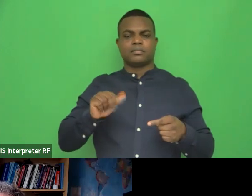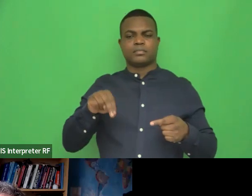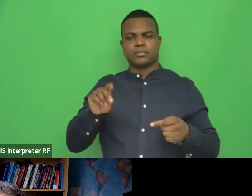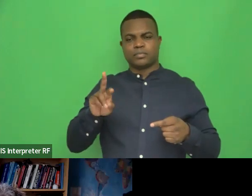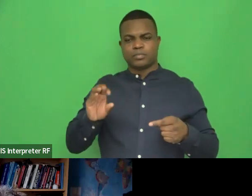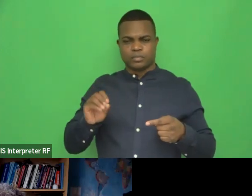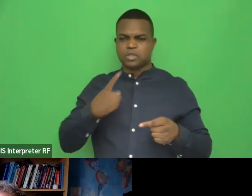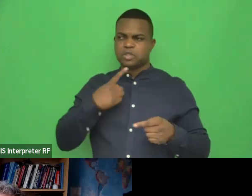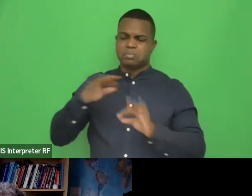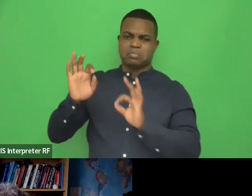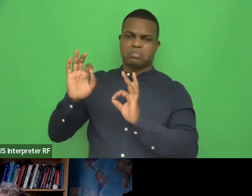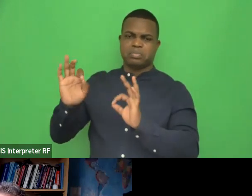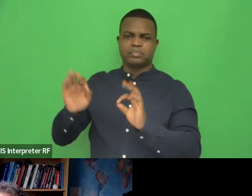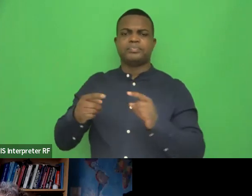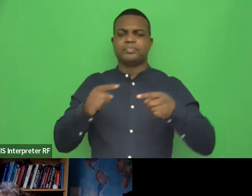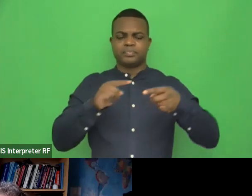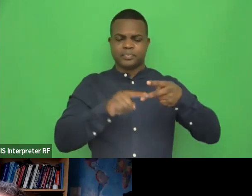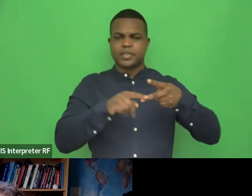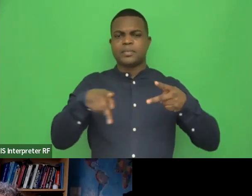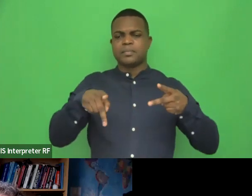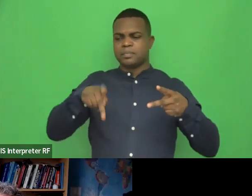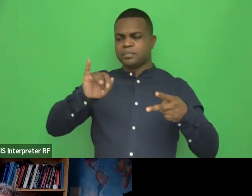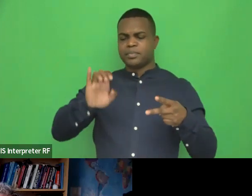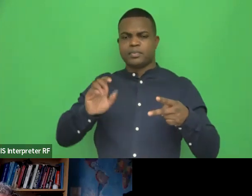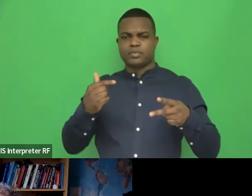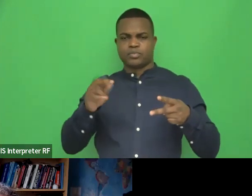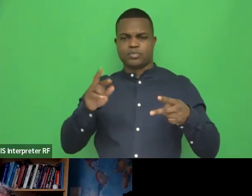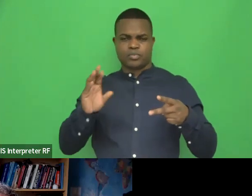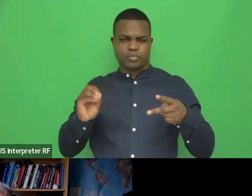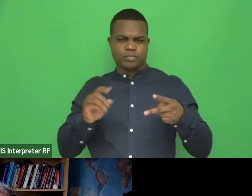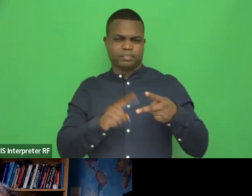using the LibreOffice software, which is